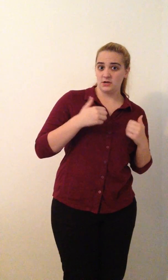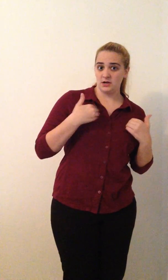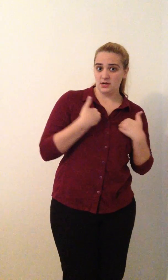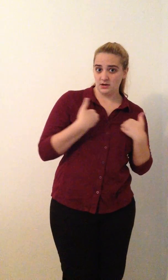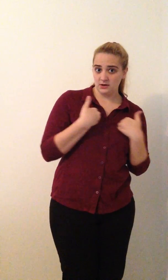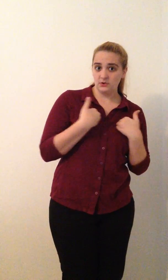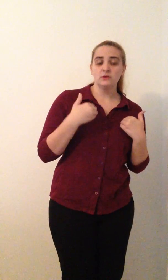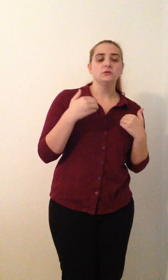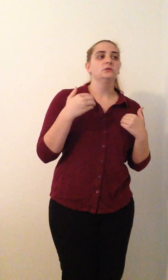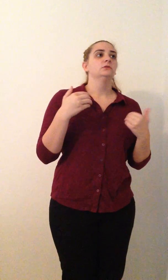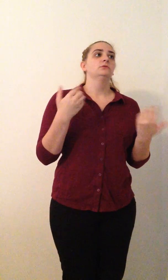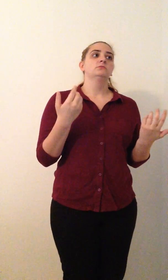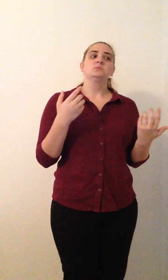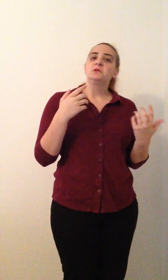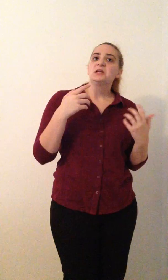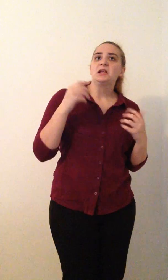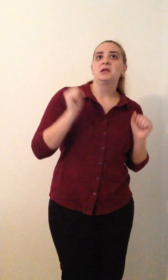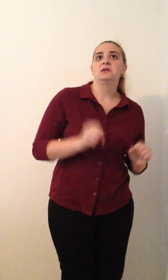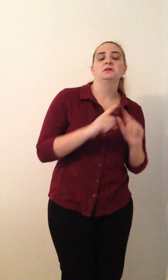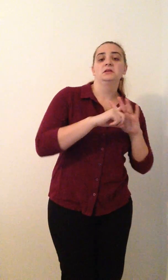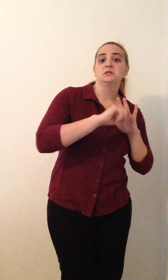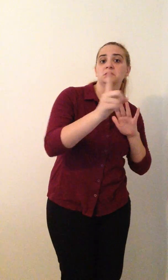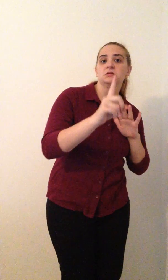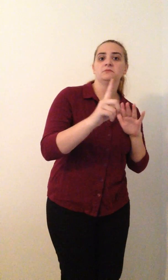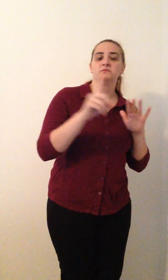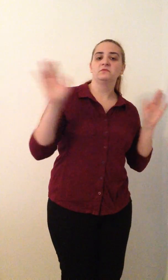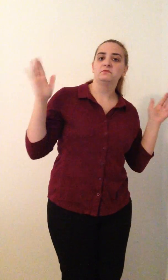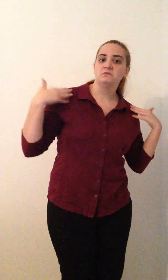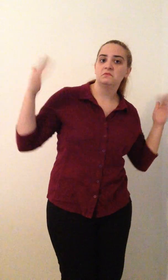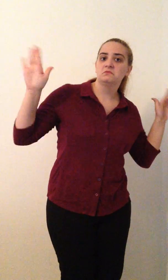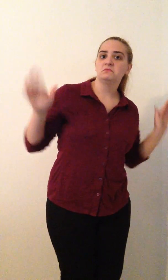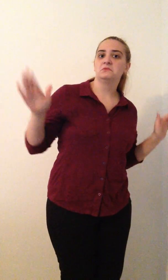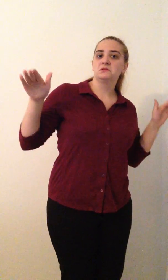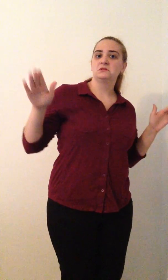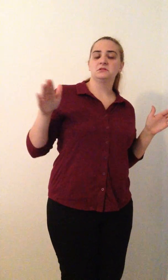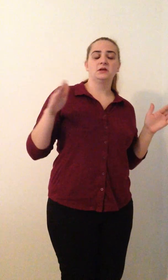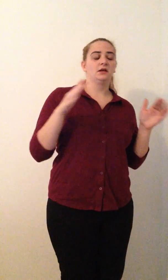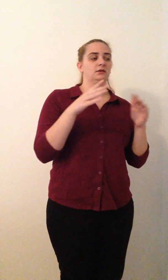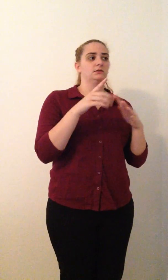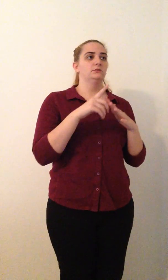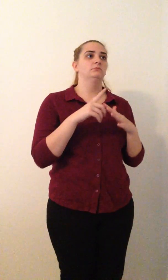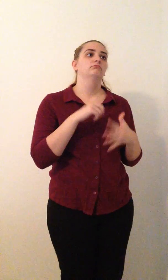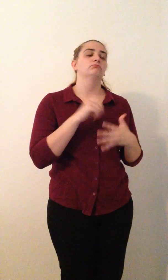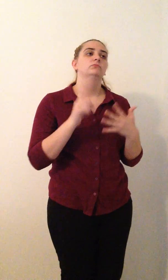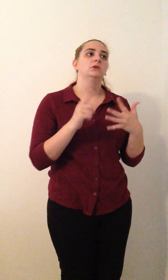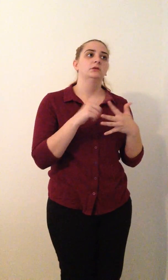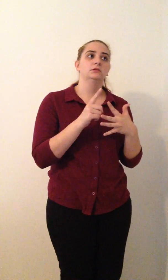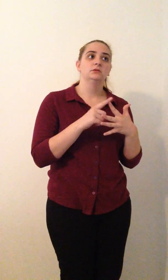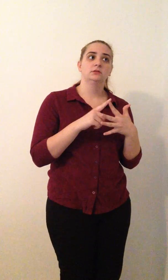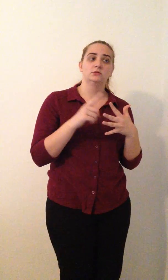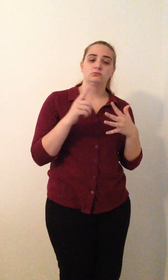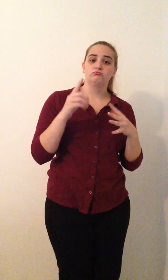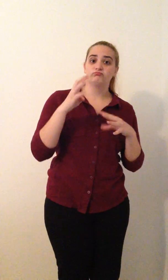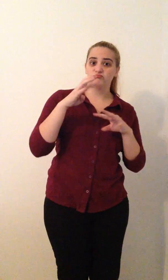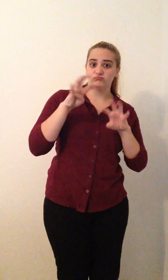primary way that human beings are safe is through our relationships to others. So